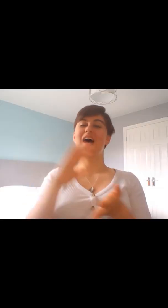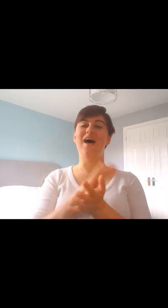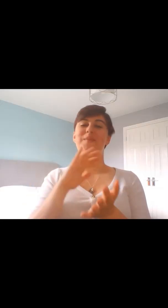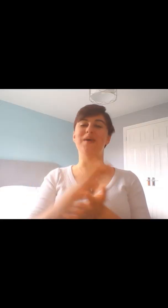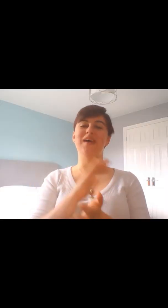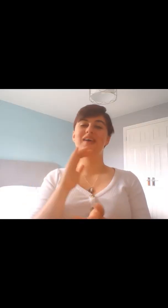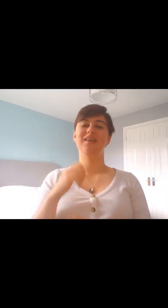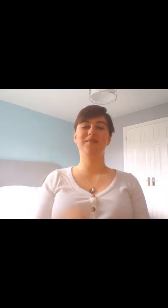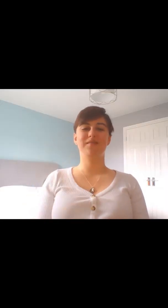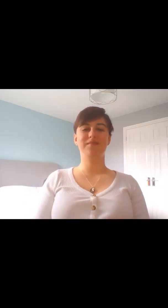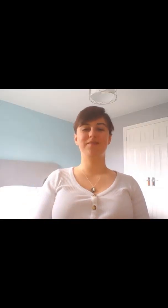Happy,